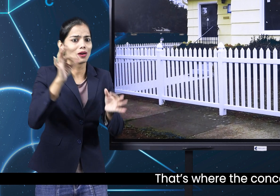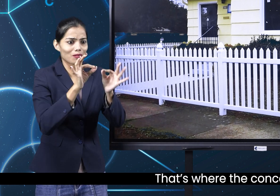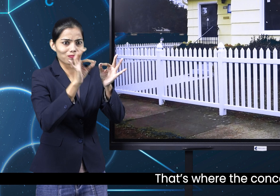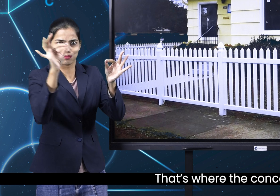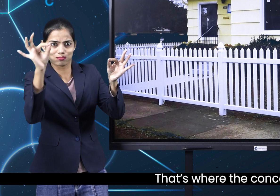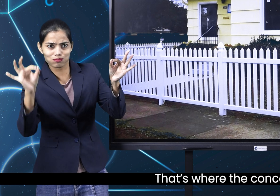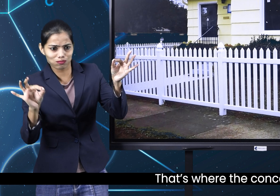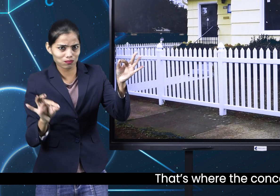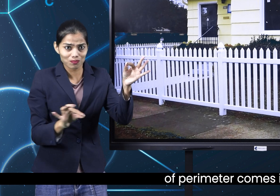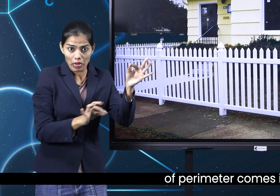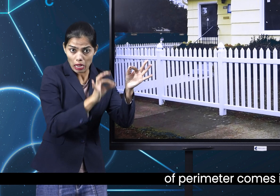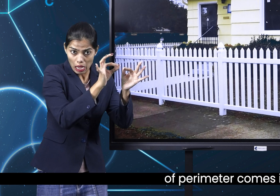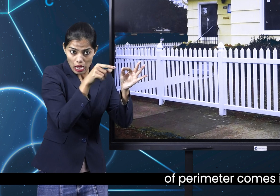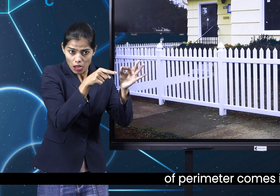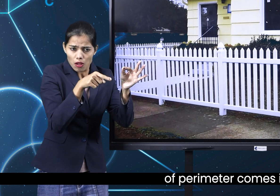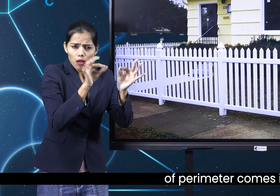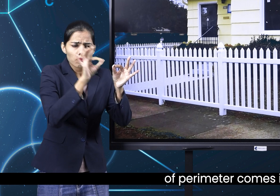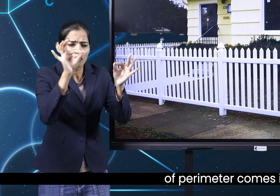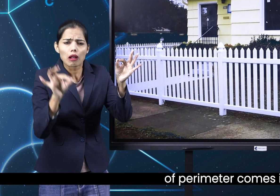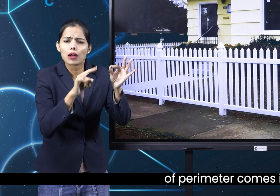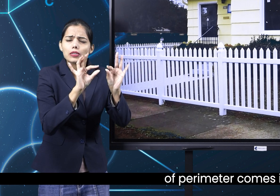That's where the concept of perimeter comes in.